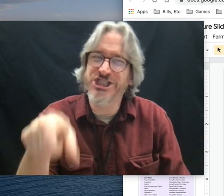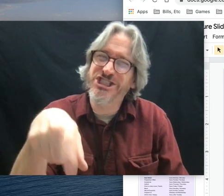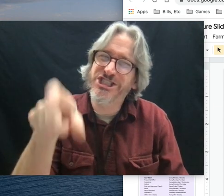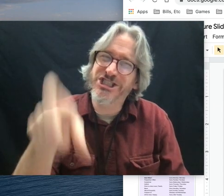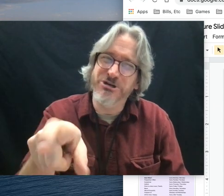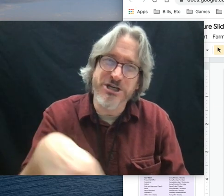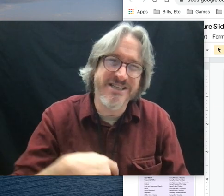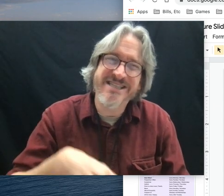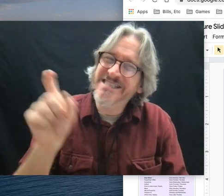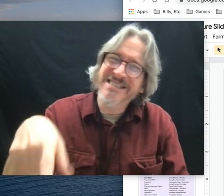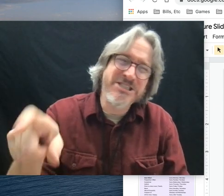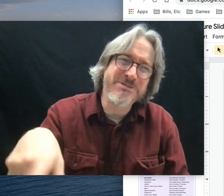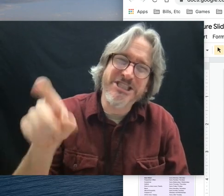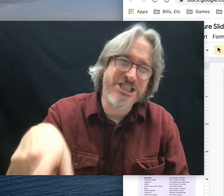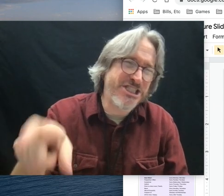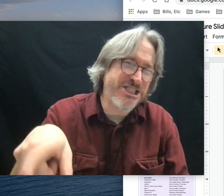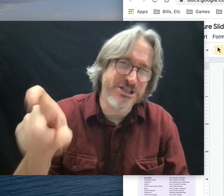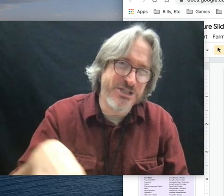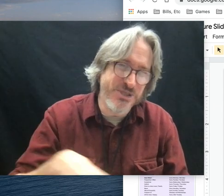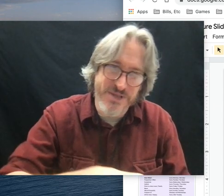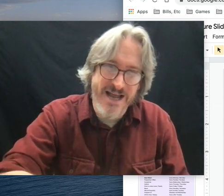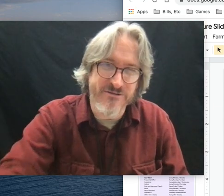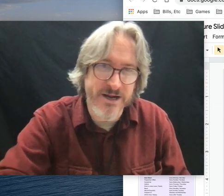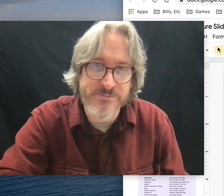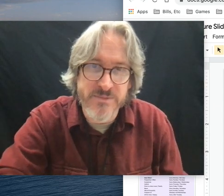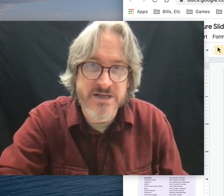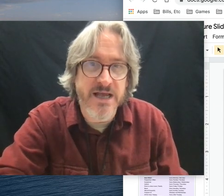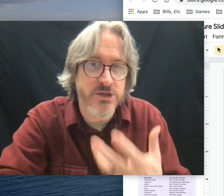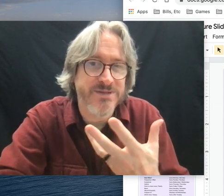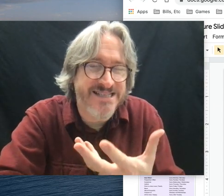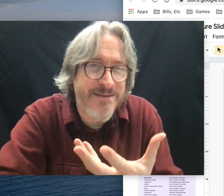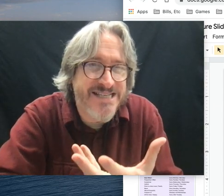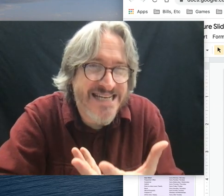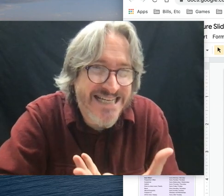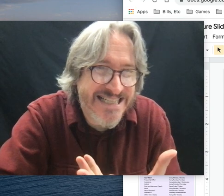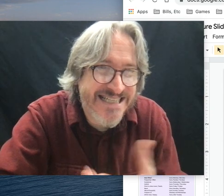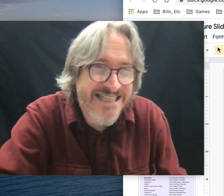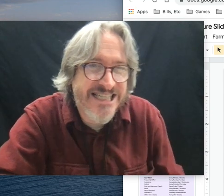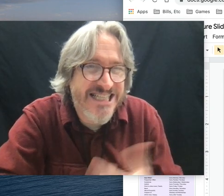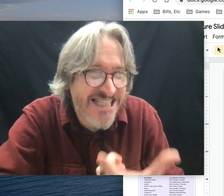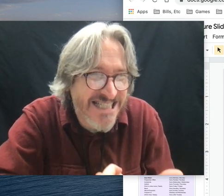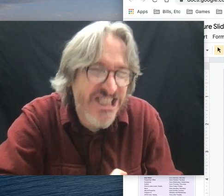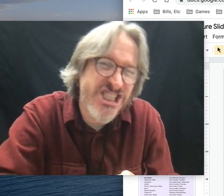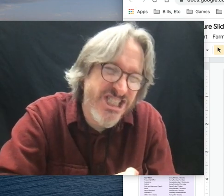and should, you really should do that, right? It's almost the same as need.